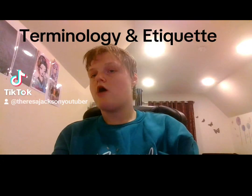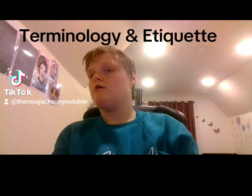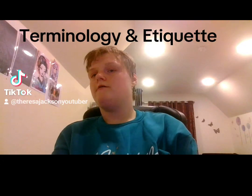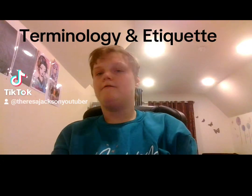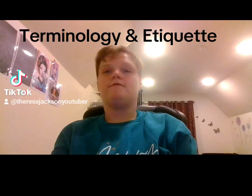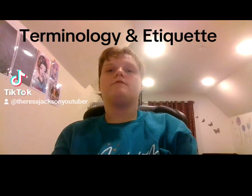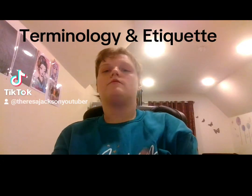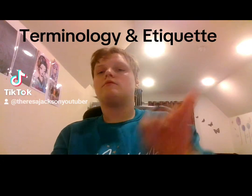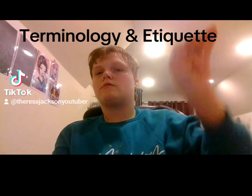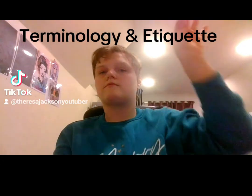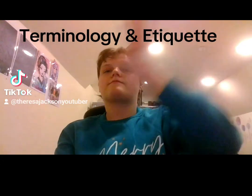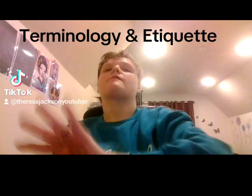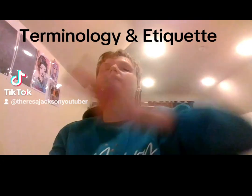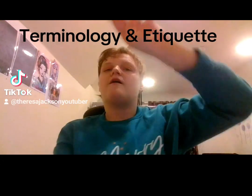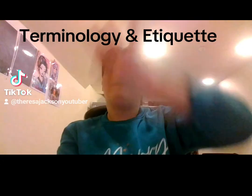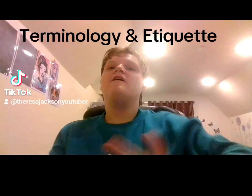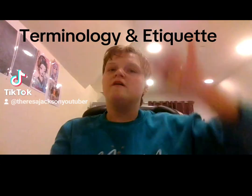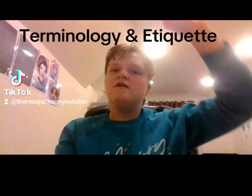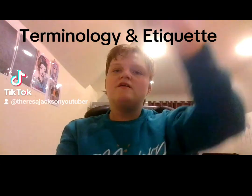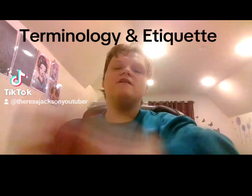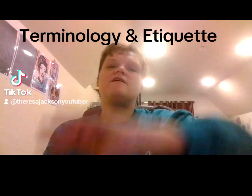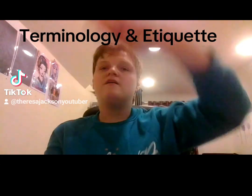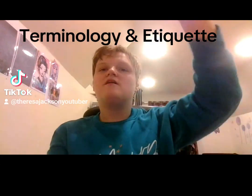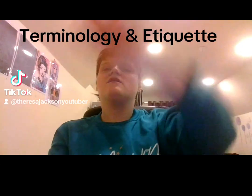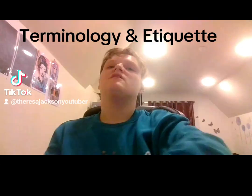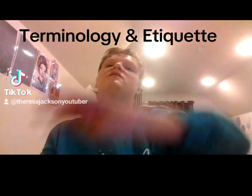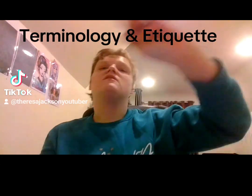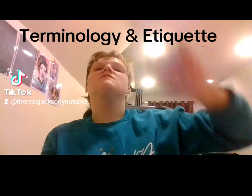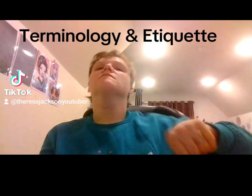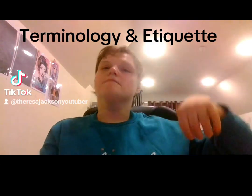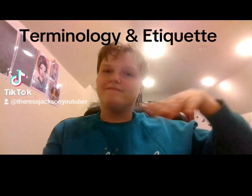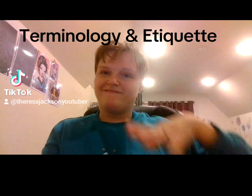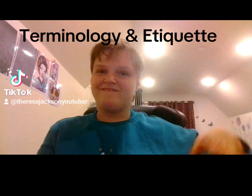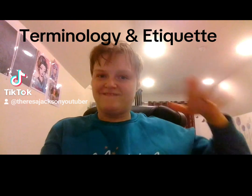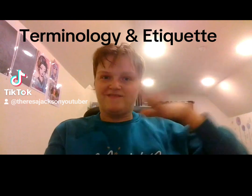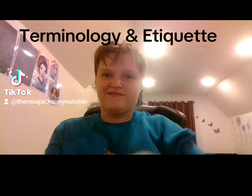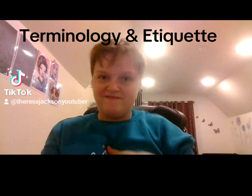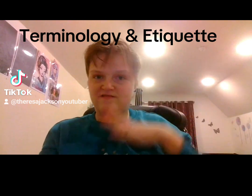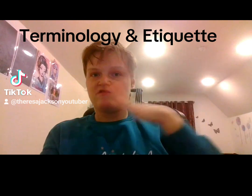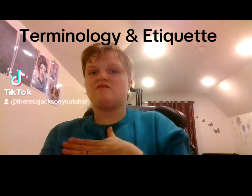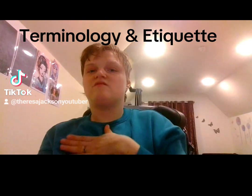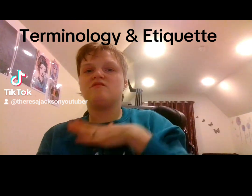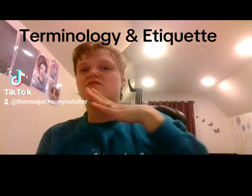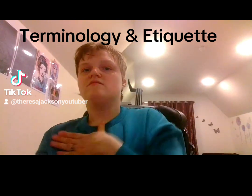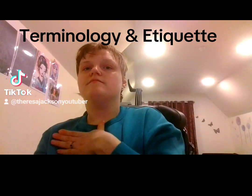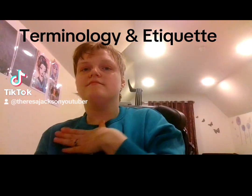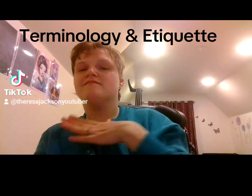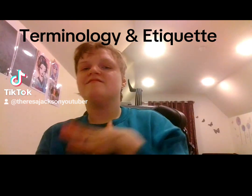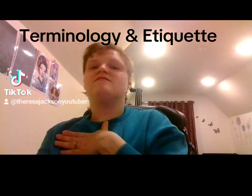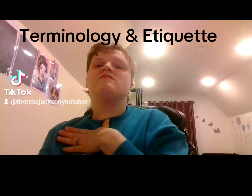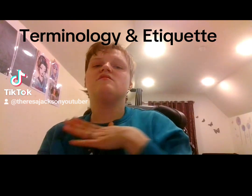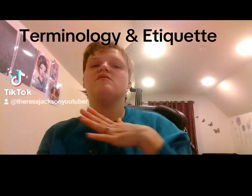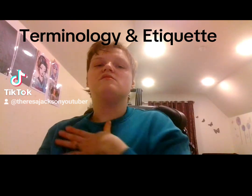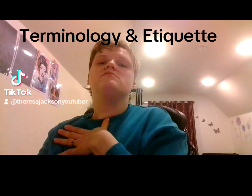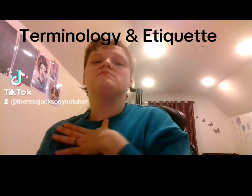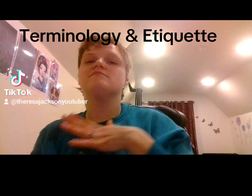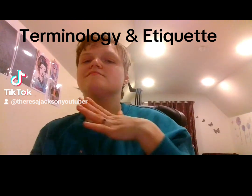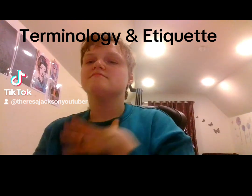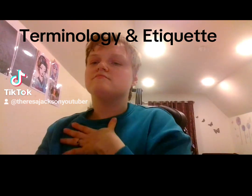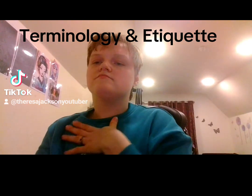Hello everyone. Welcome back to my YouTube channel called Teresa Jackson the